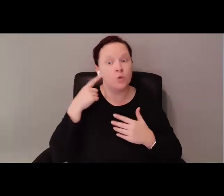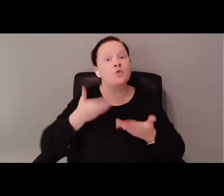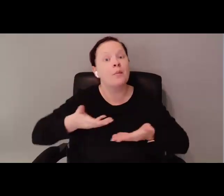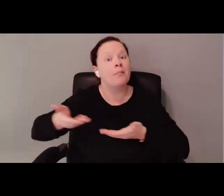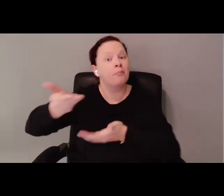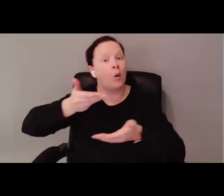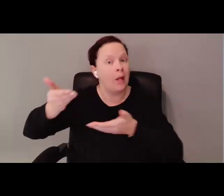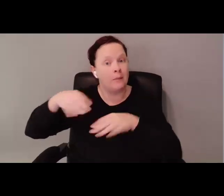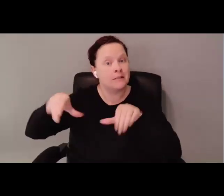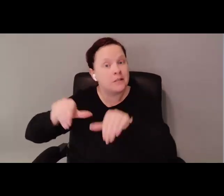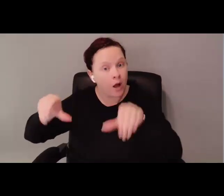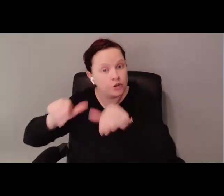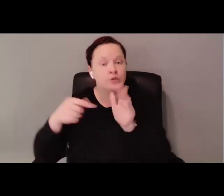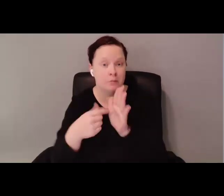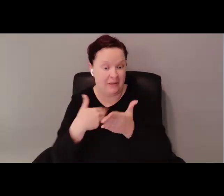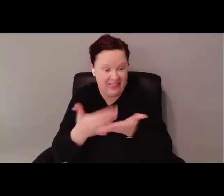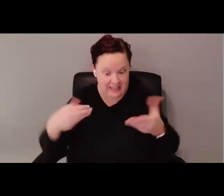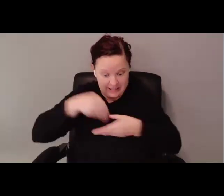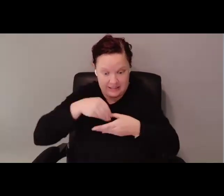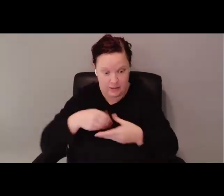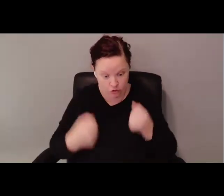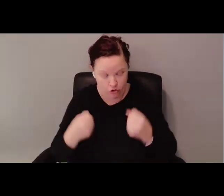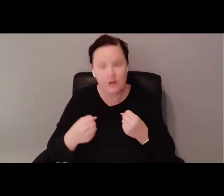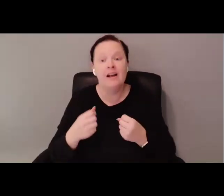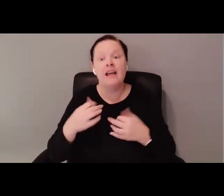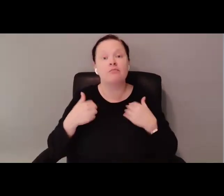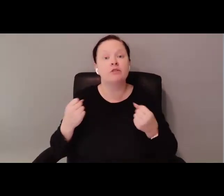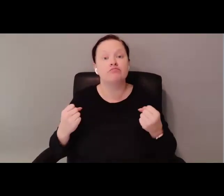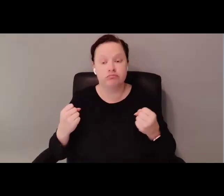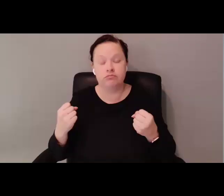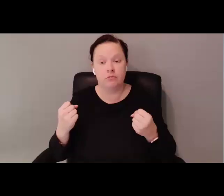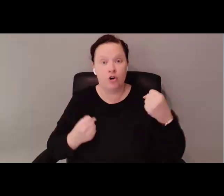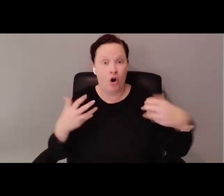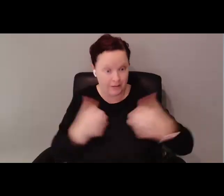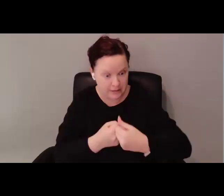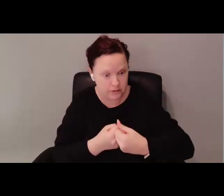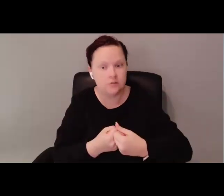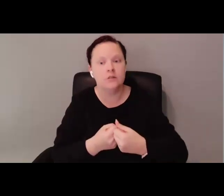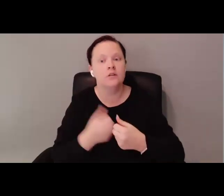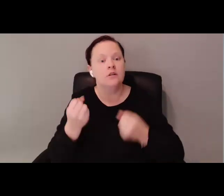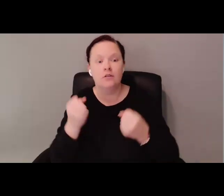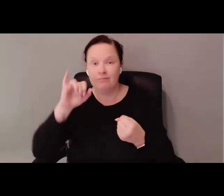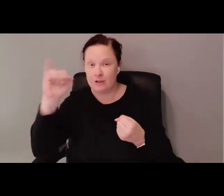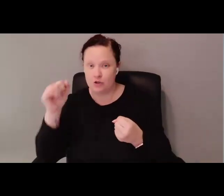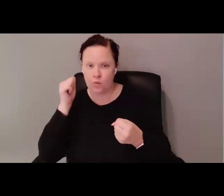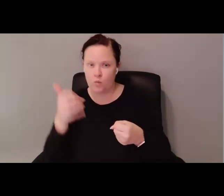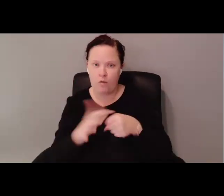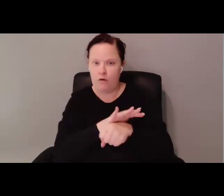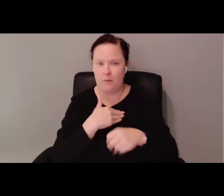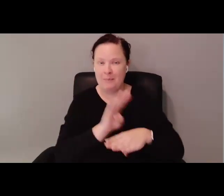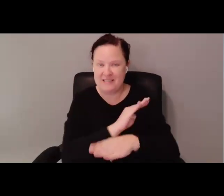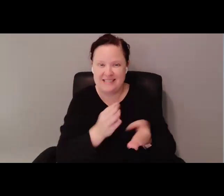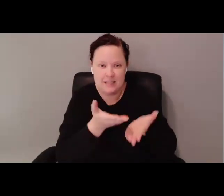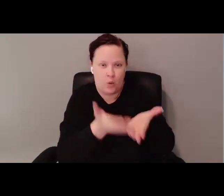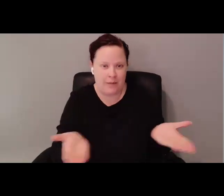massage. Because I have a business, if I got in a car accident, my car insurance isn't going to cover my business